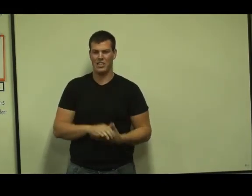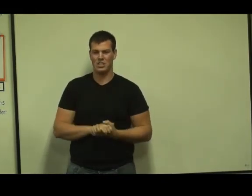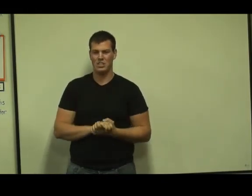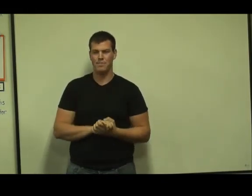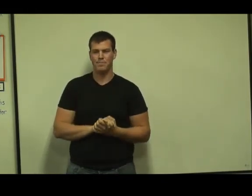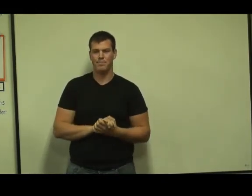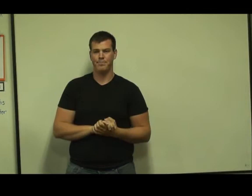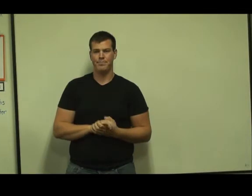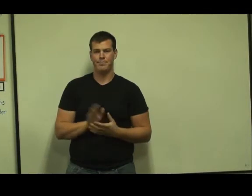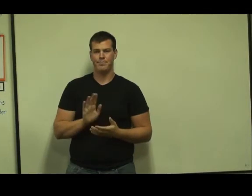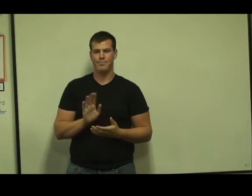them.